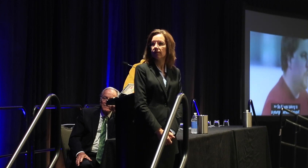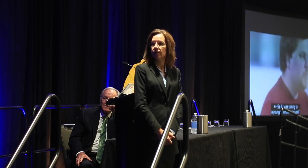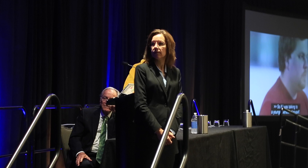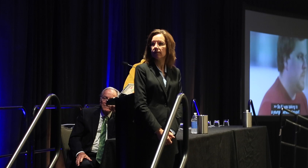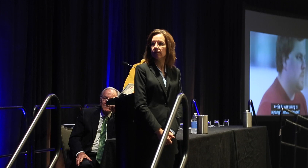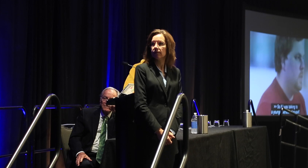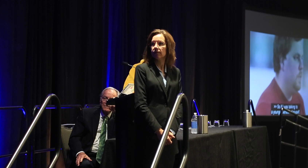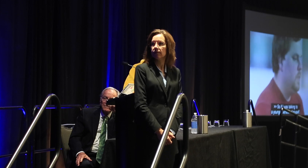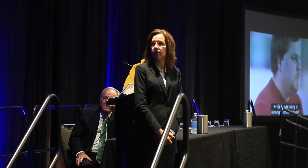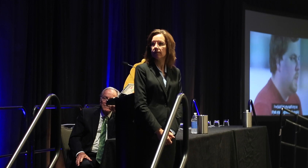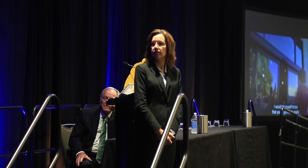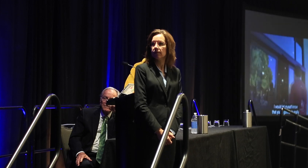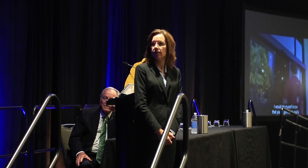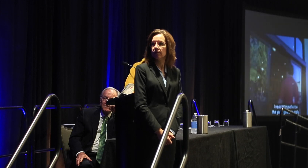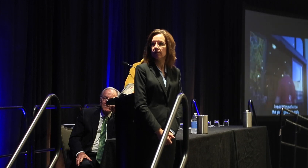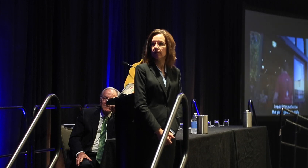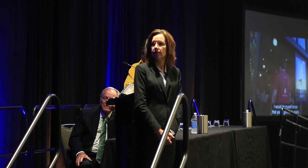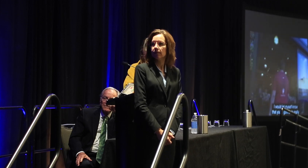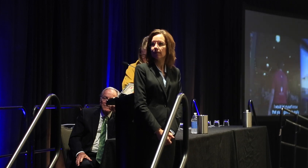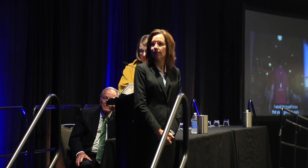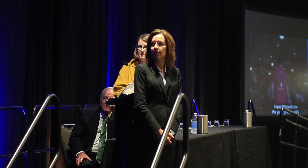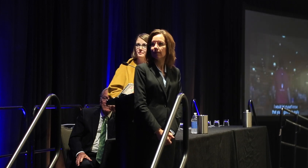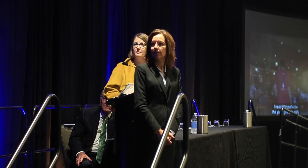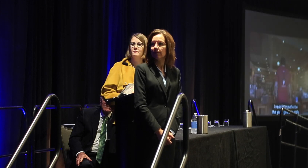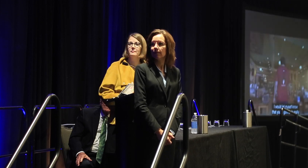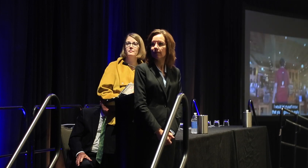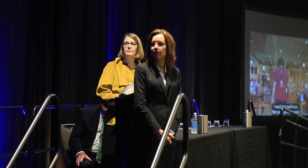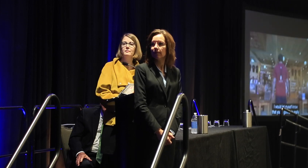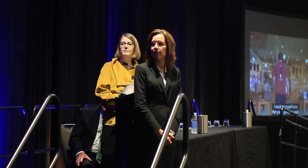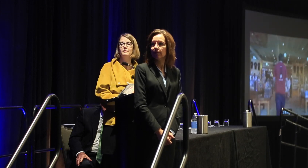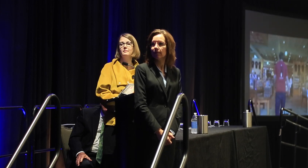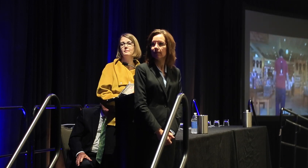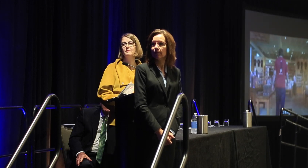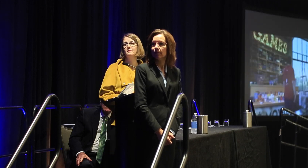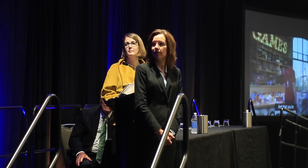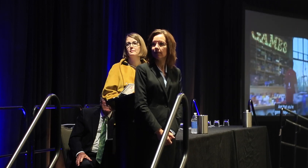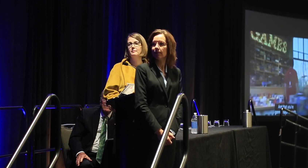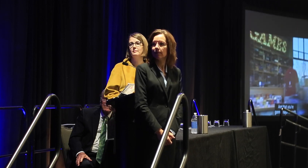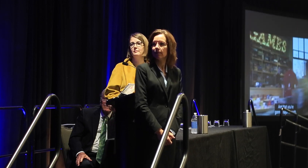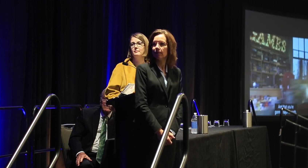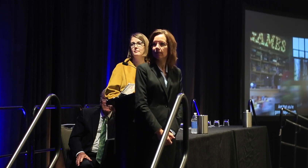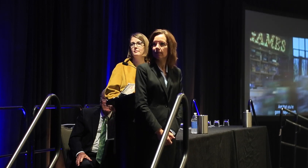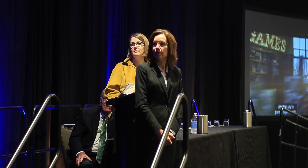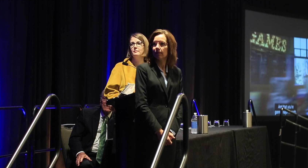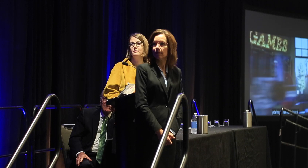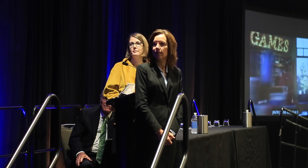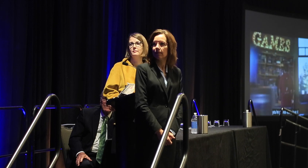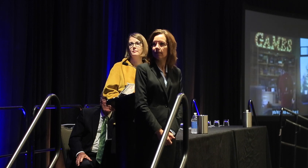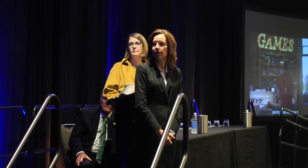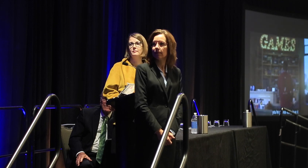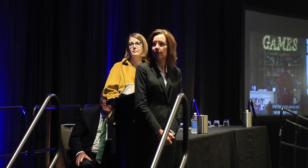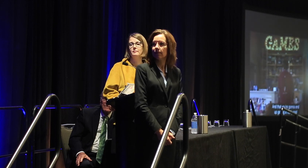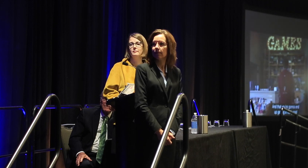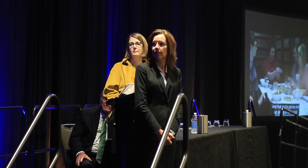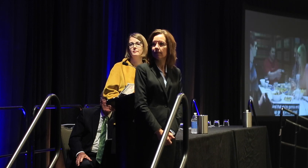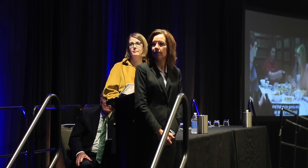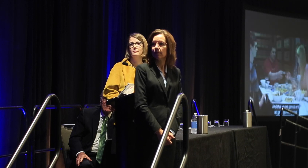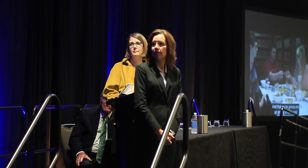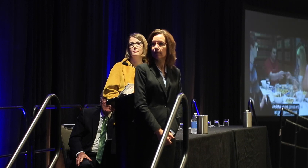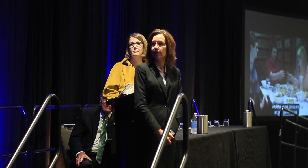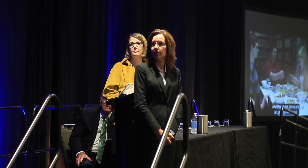to a younger version of myself, I would let myself know that you're going to do really cool things and that you're going to major in math, you're going to really love it, and that you're going to end